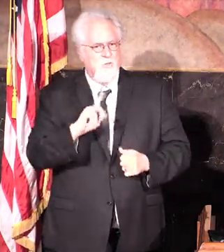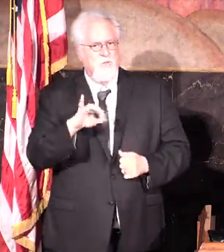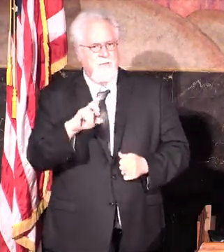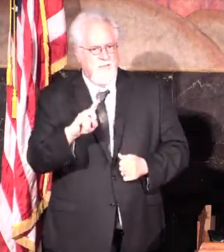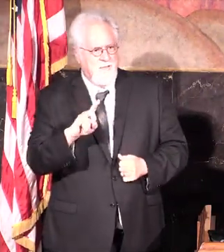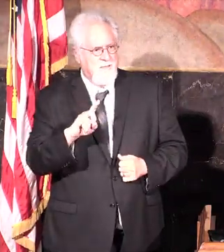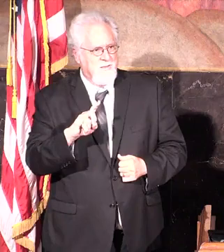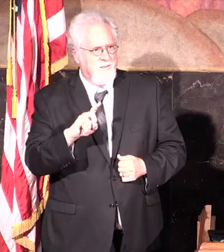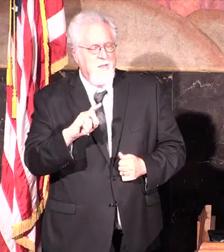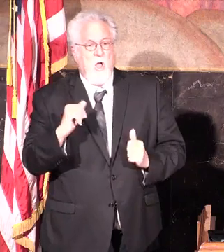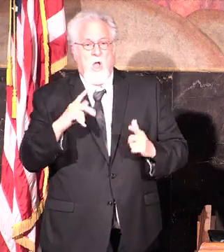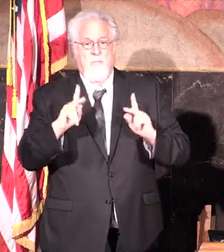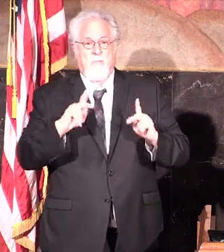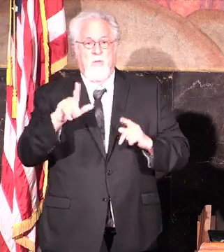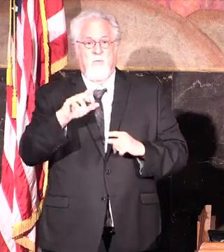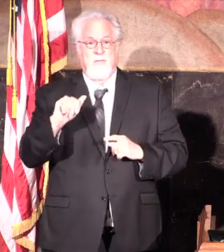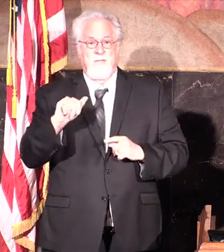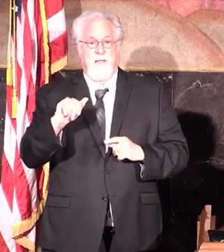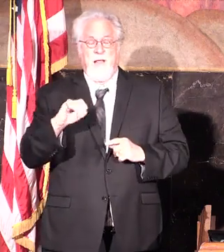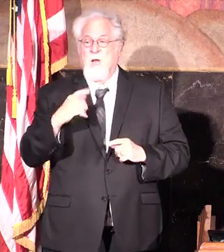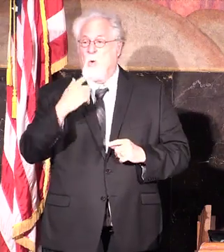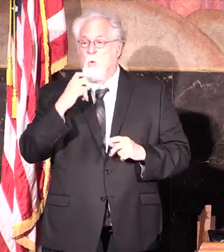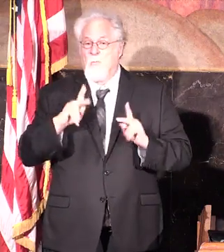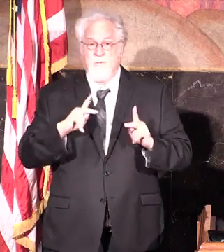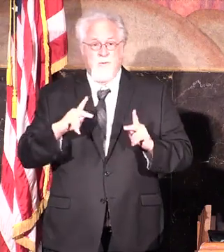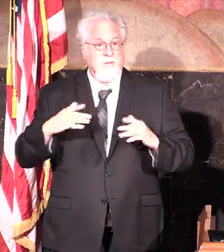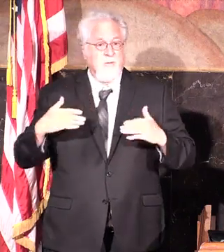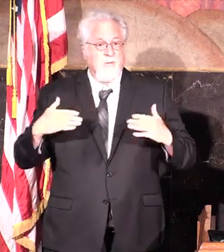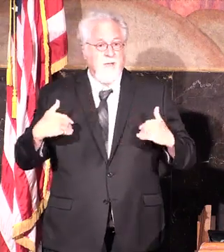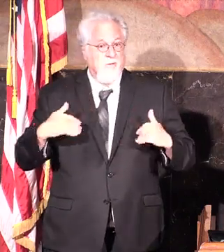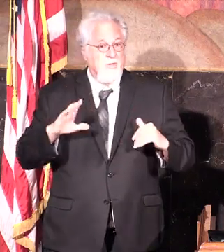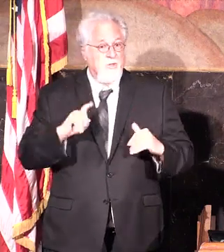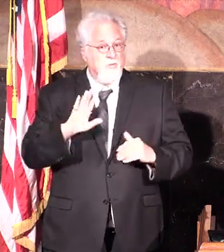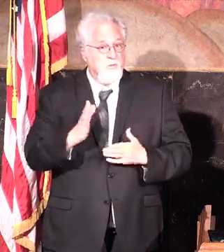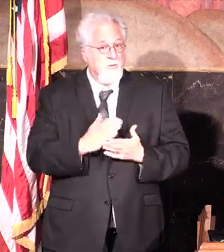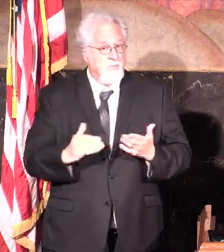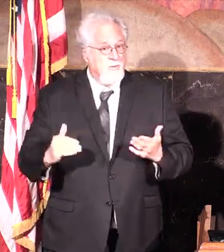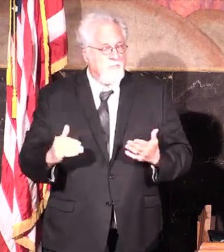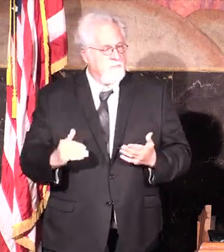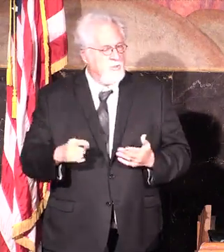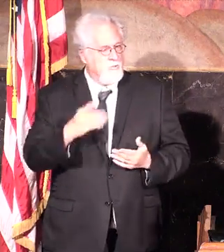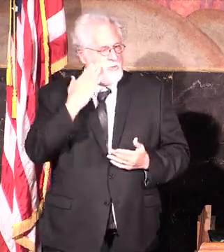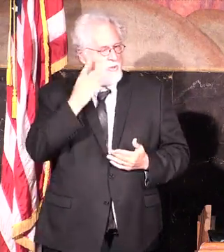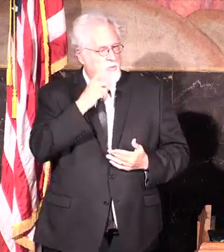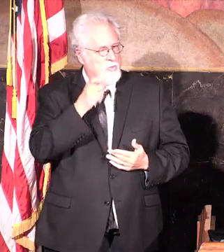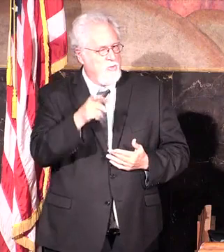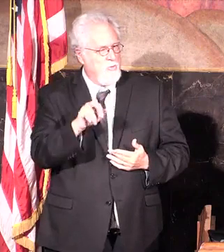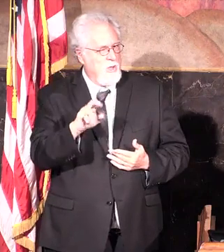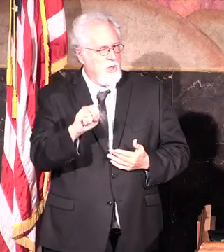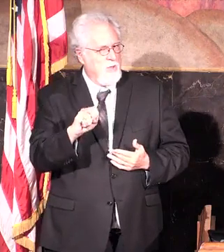all the people of Louisiana. And for those people who haven't been doing their part, and they know who they are, I'm